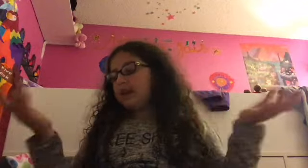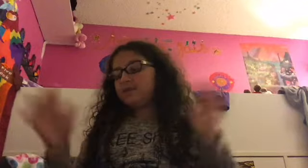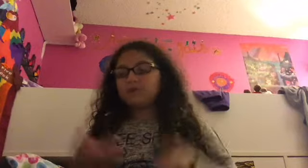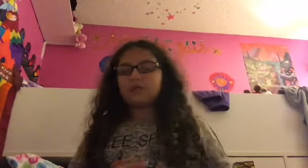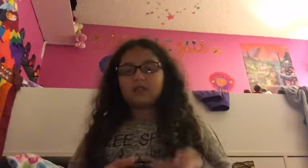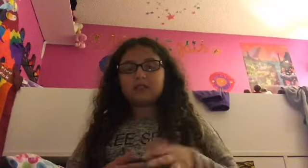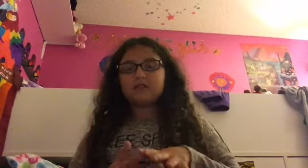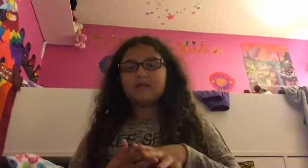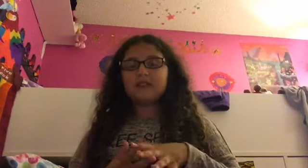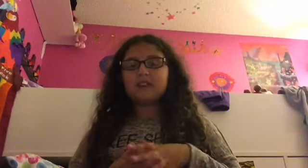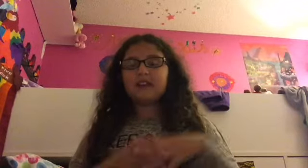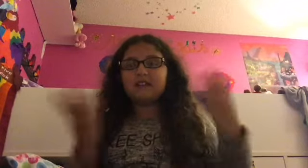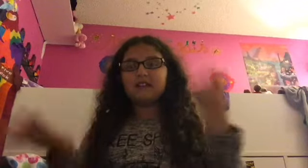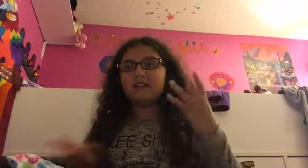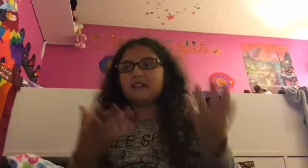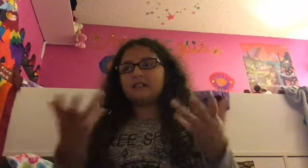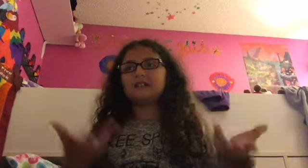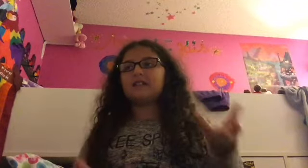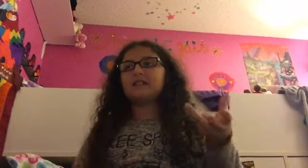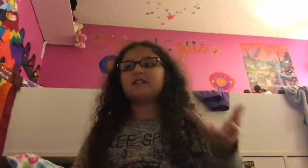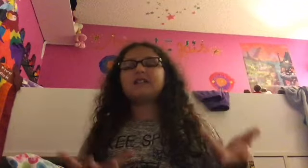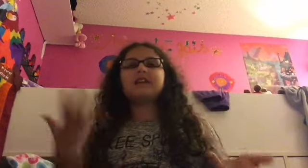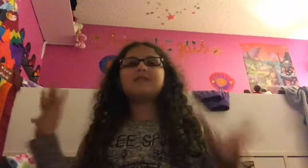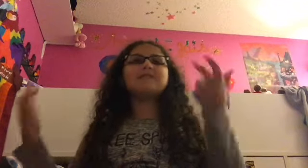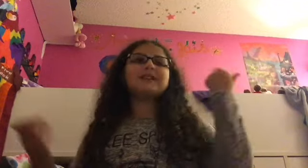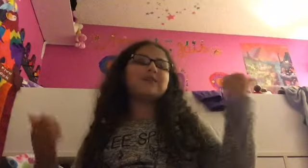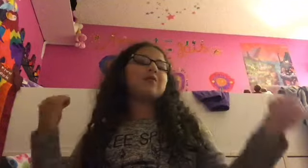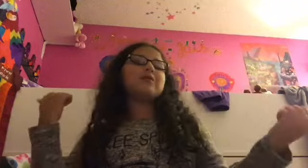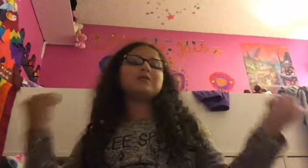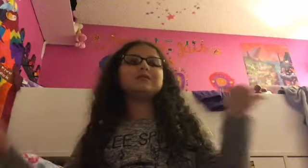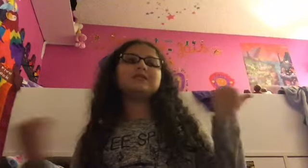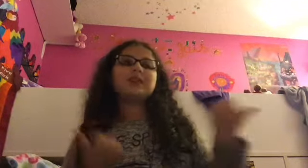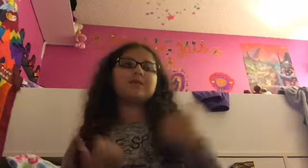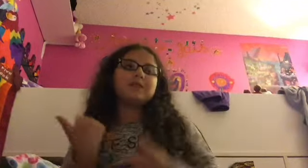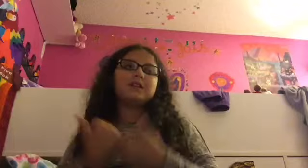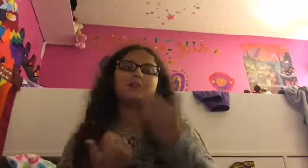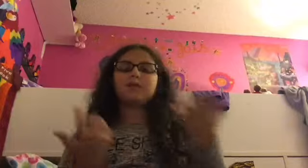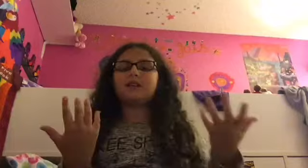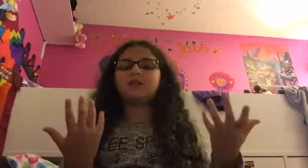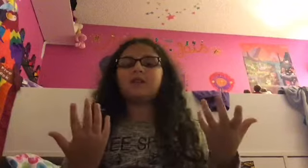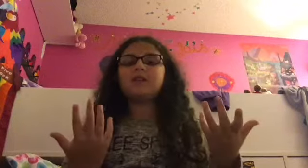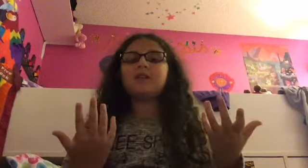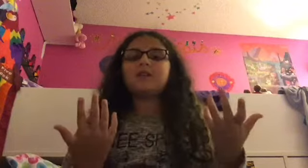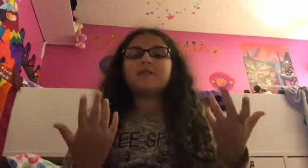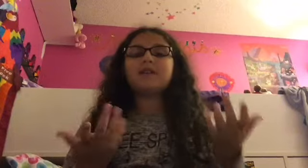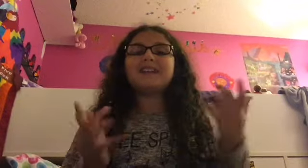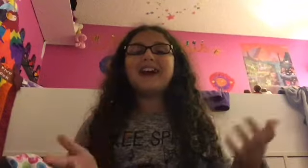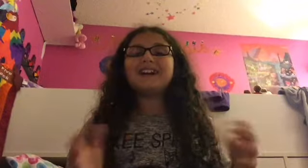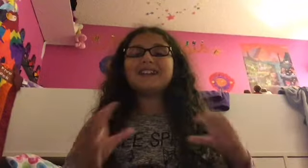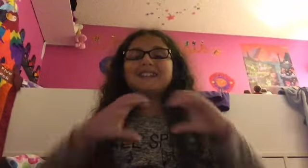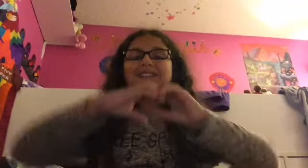animal songs or something. They can be old, they could be new, whatever. But yeah.